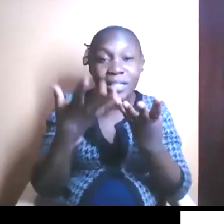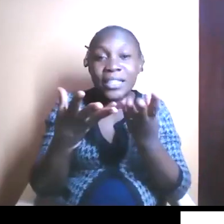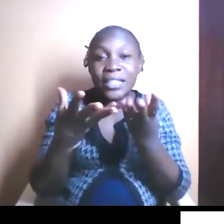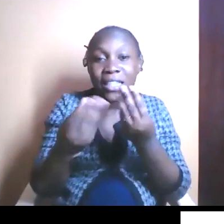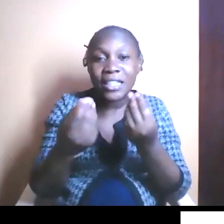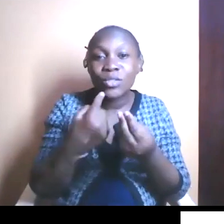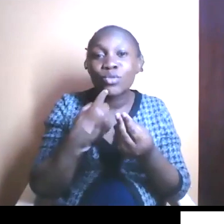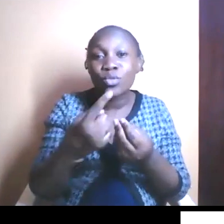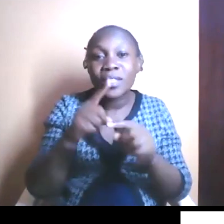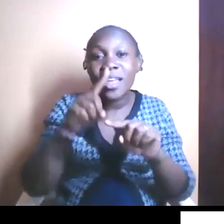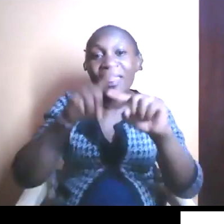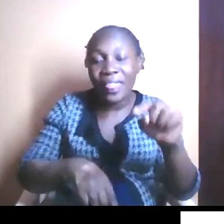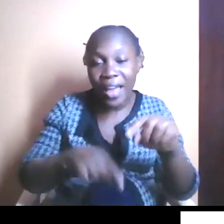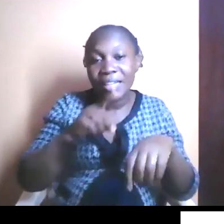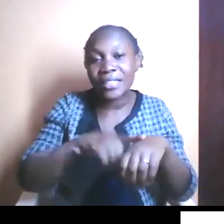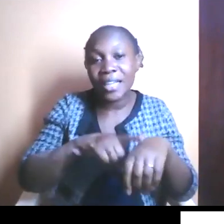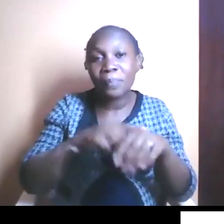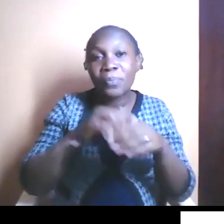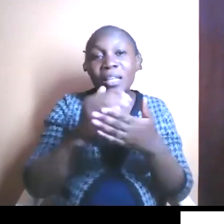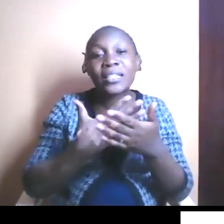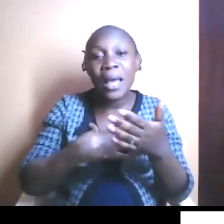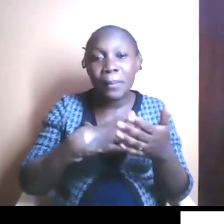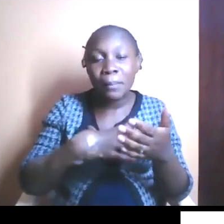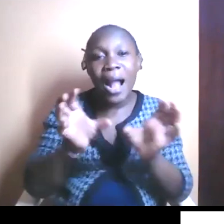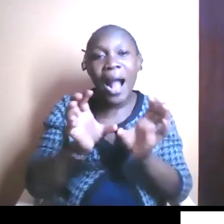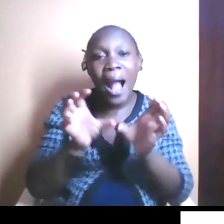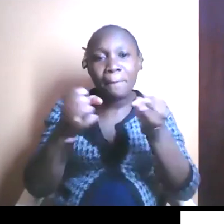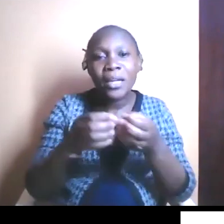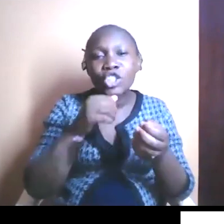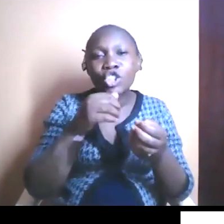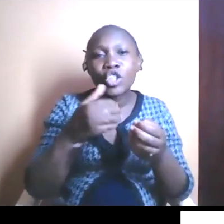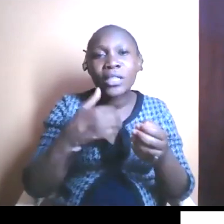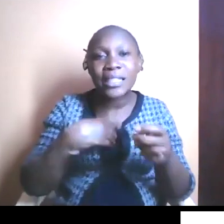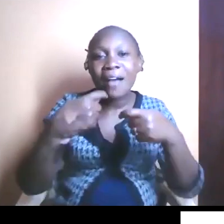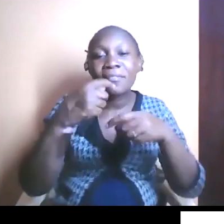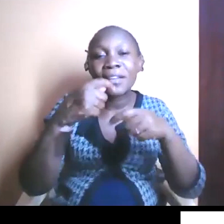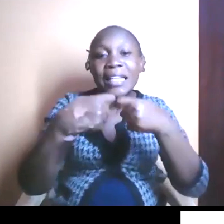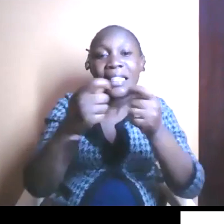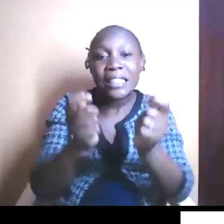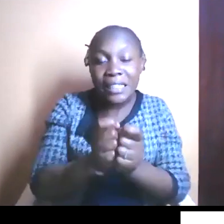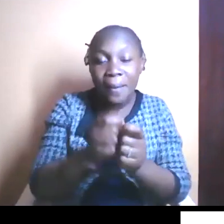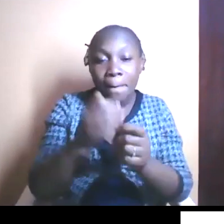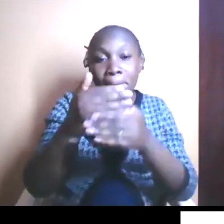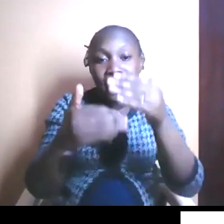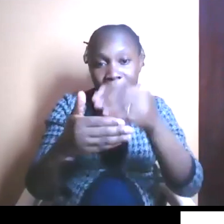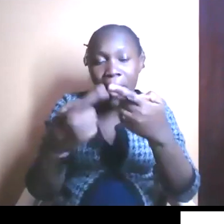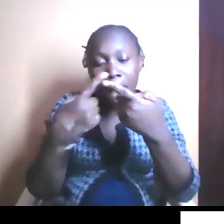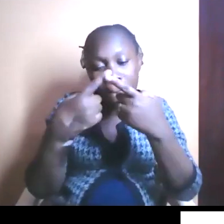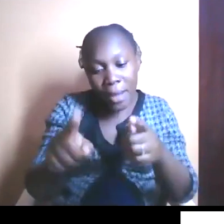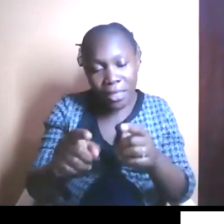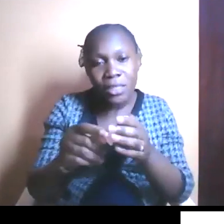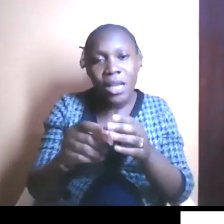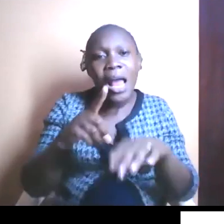never even have team building as one of the things they do. But even just a session, you know, with a trained psychologist